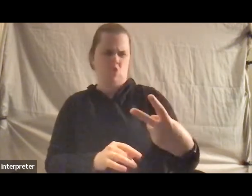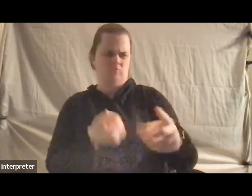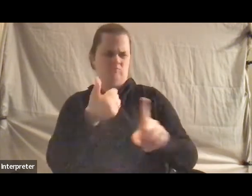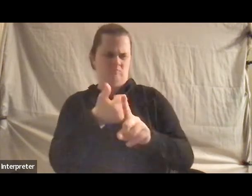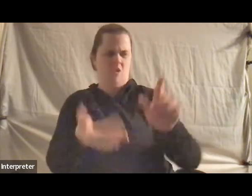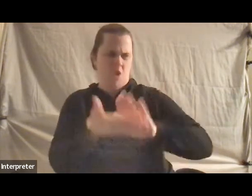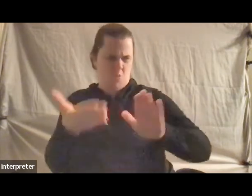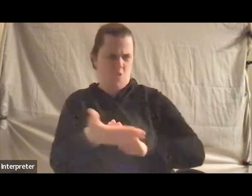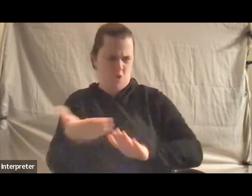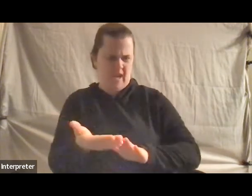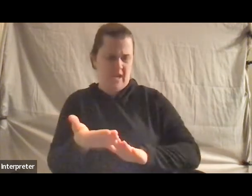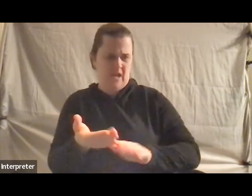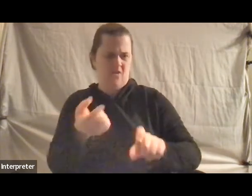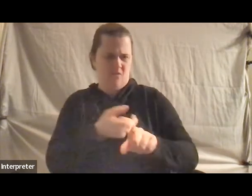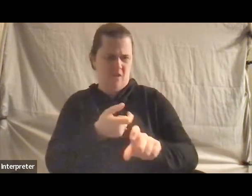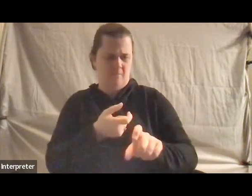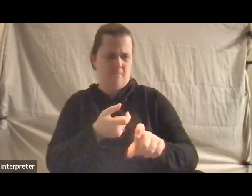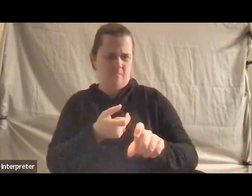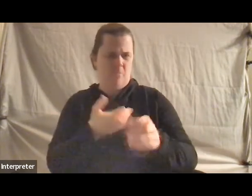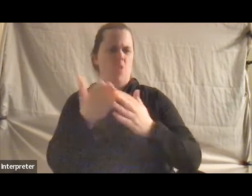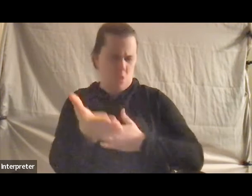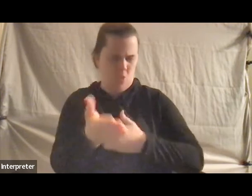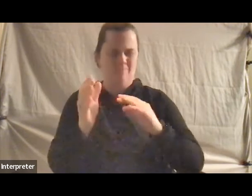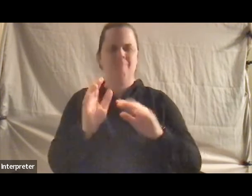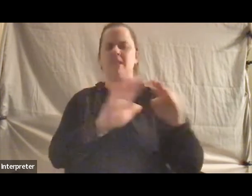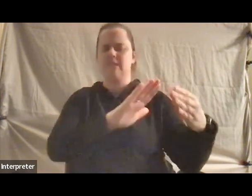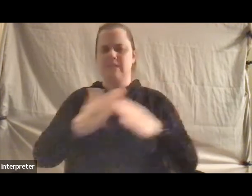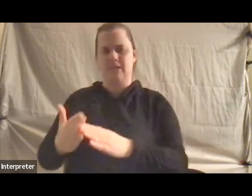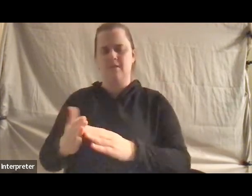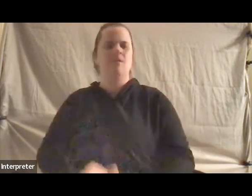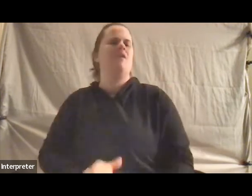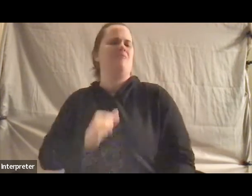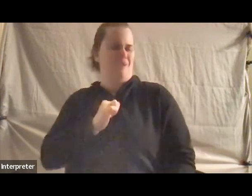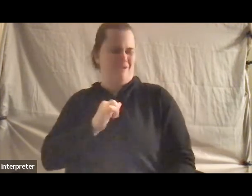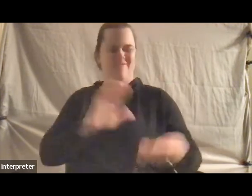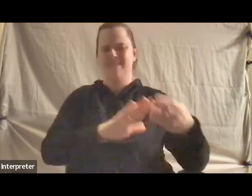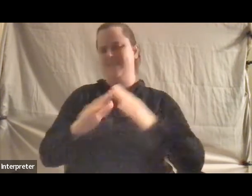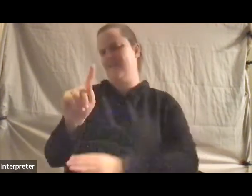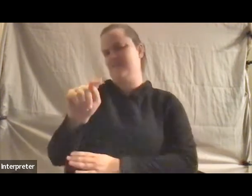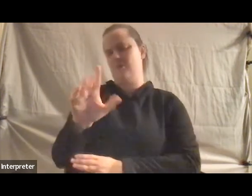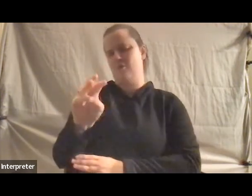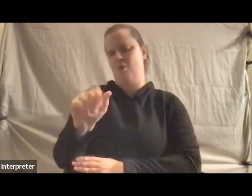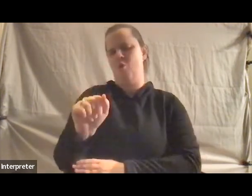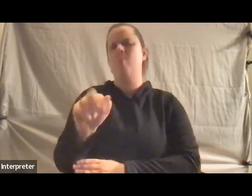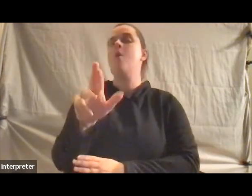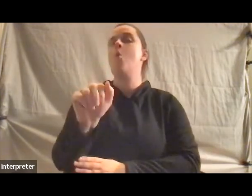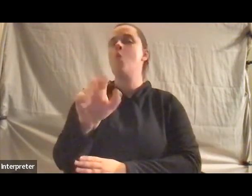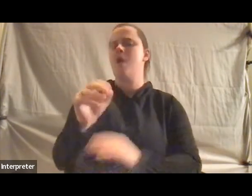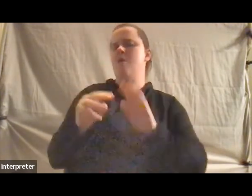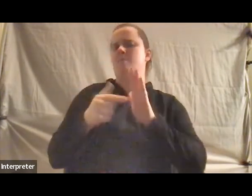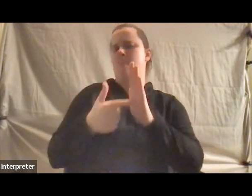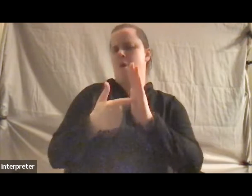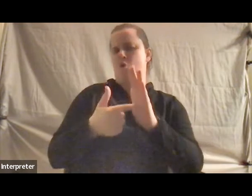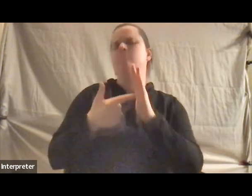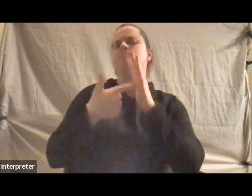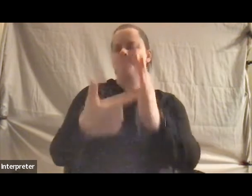a city. And I am so proud that the city of Tacoma is one of those very rare models. In addition to